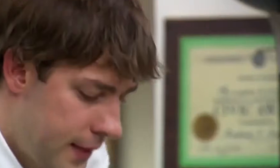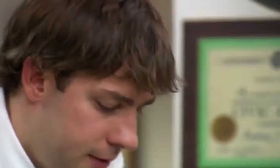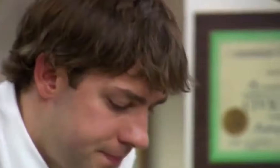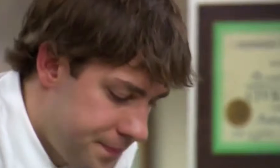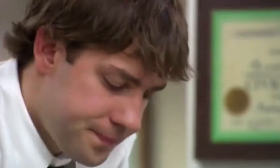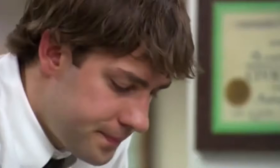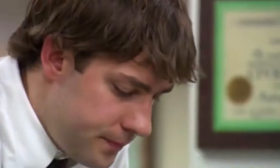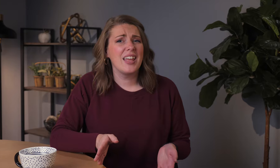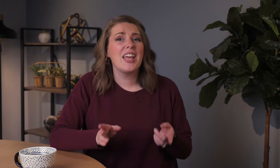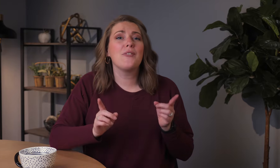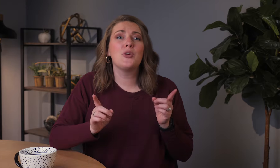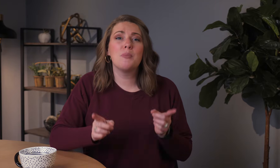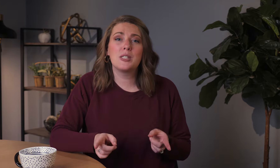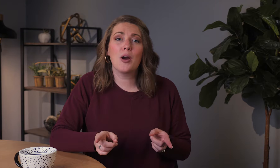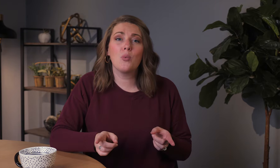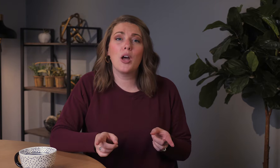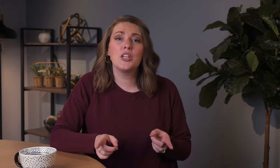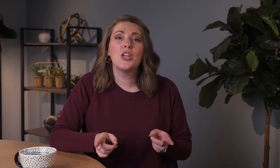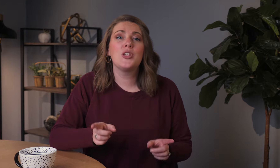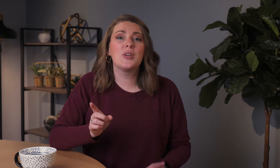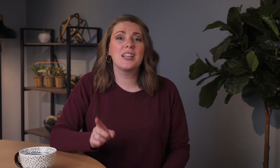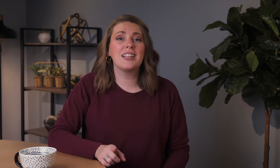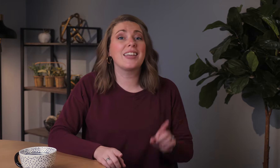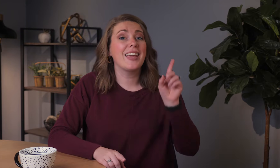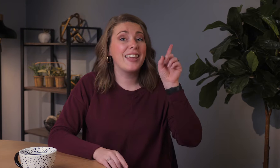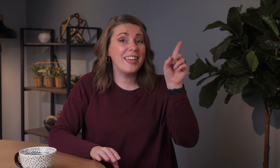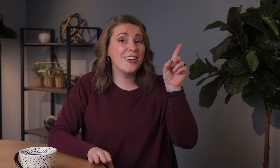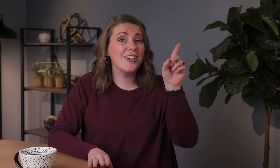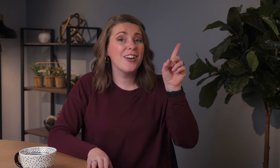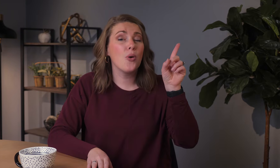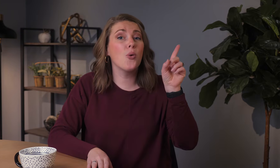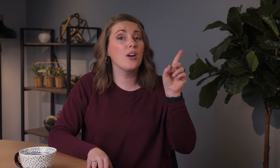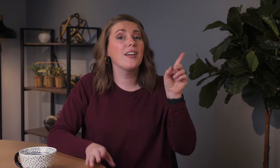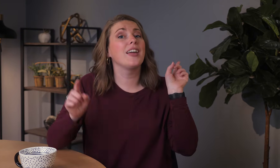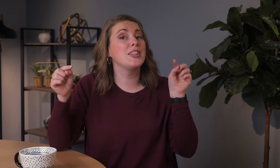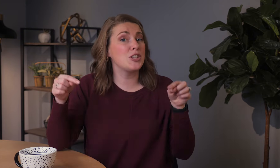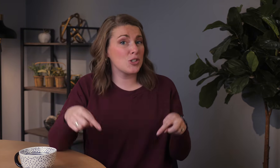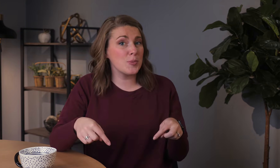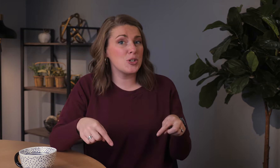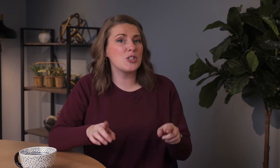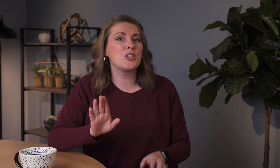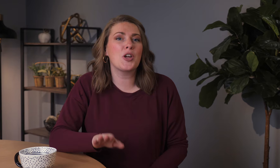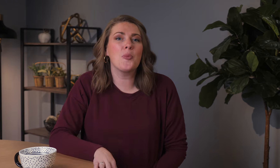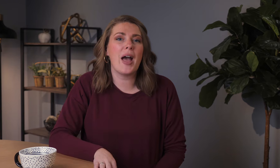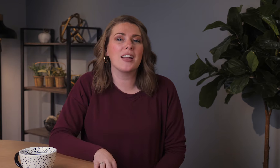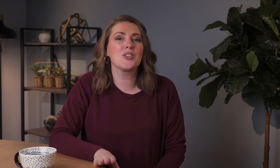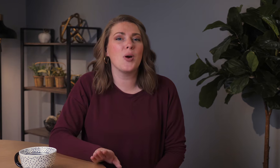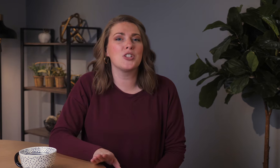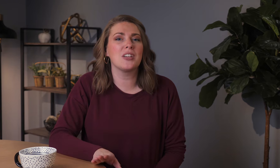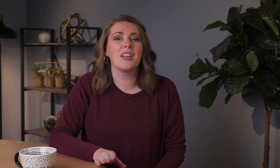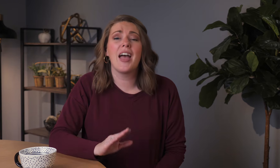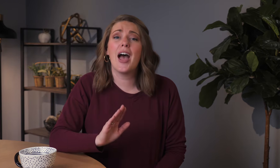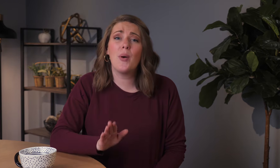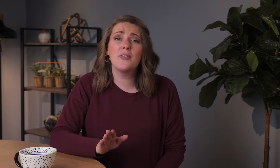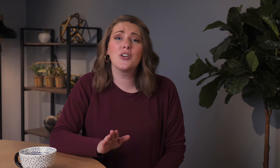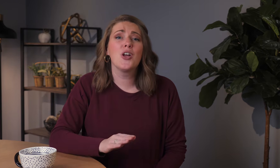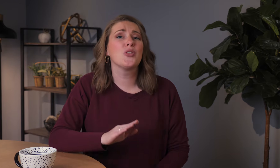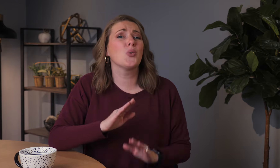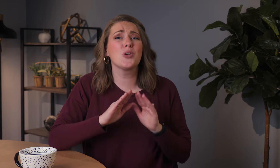Right, no. If you miss part 1, you can click here or in the descriptions to go back to watch it. However, the order